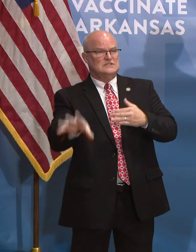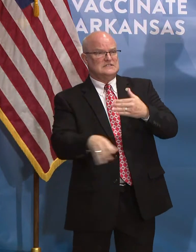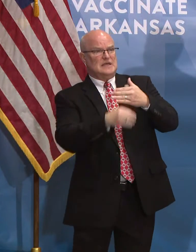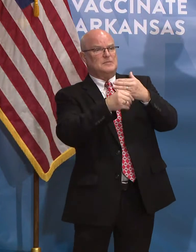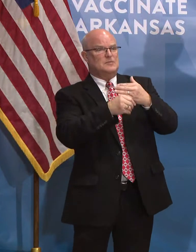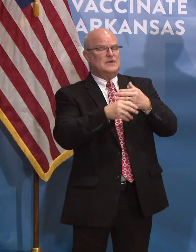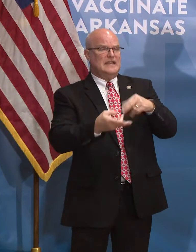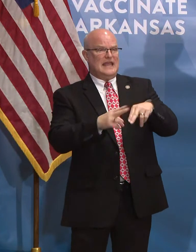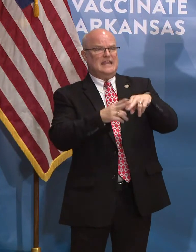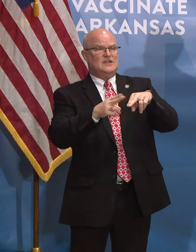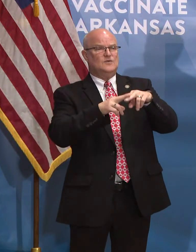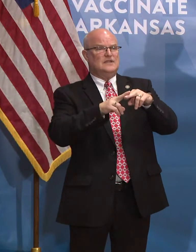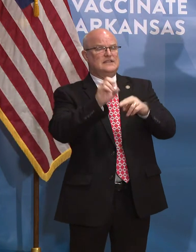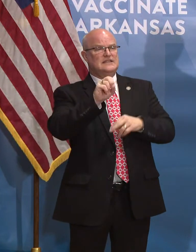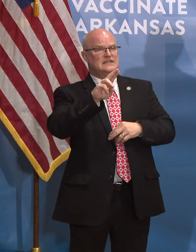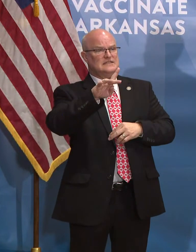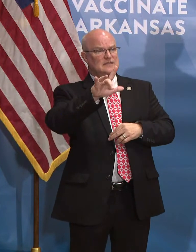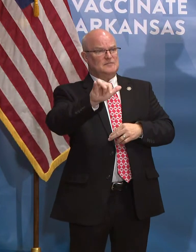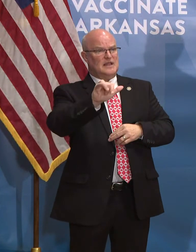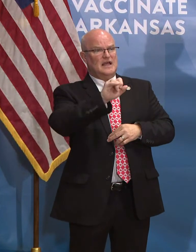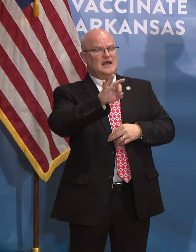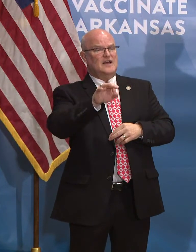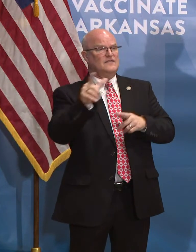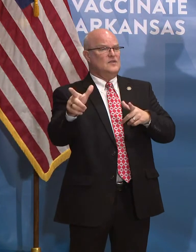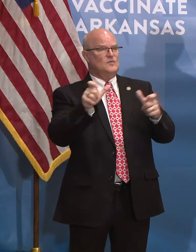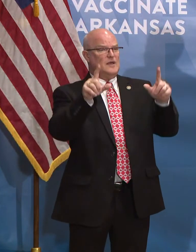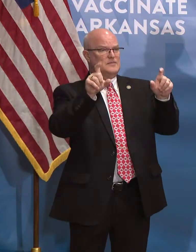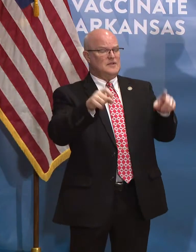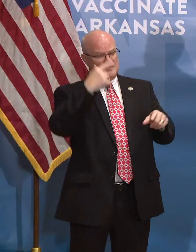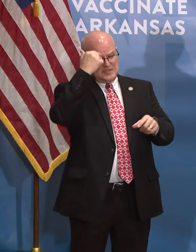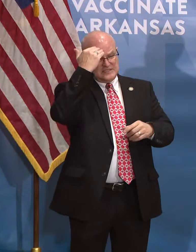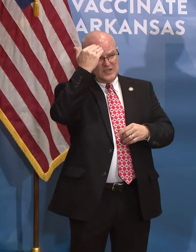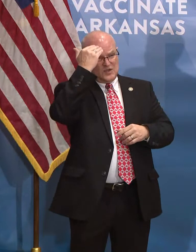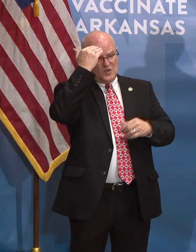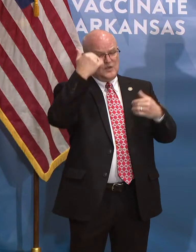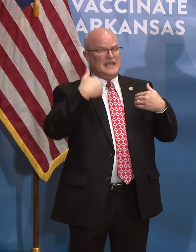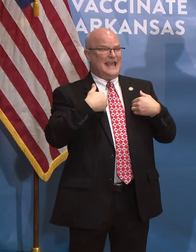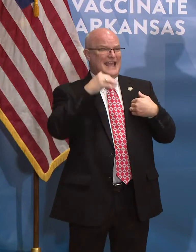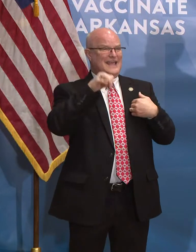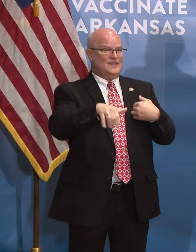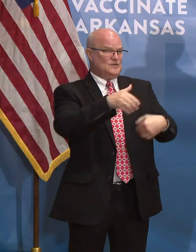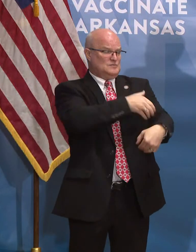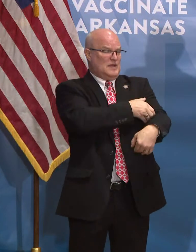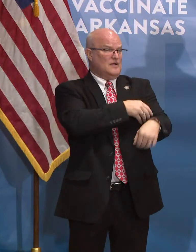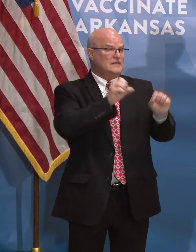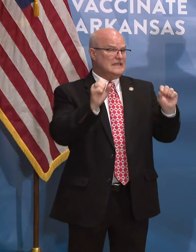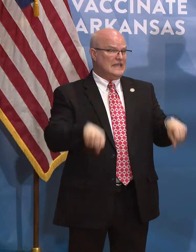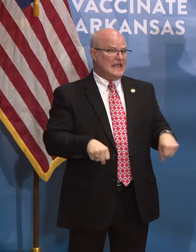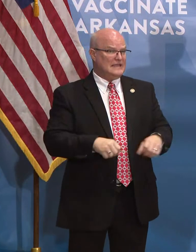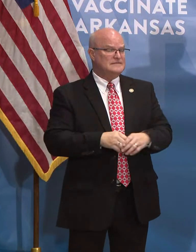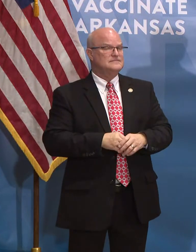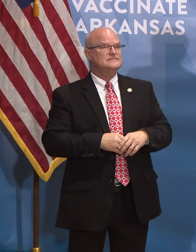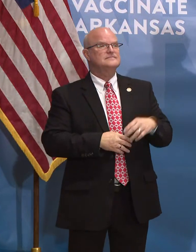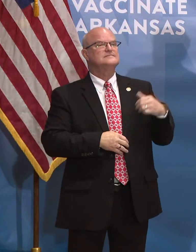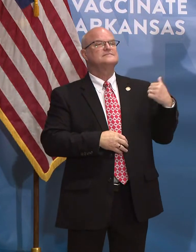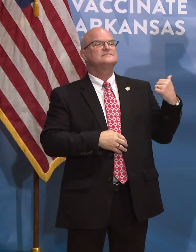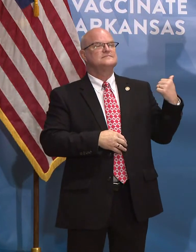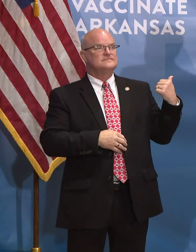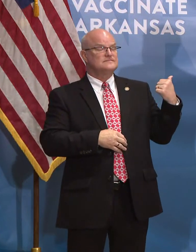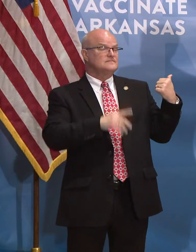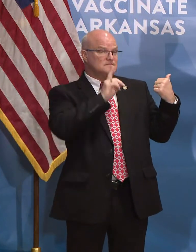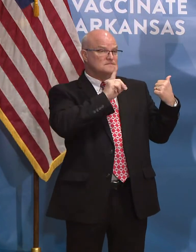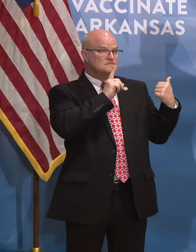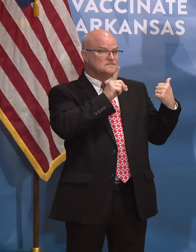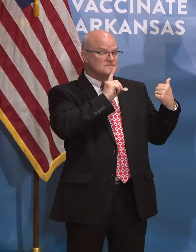supplement and increase the supply of the rapid testing? Because I know he has those powers to do that. He actually